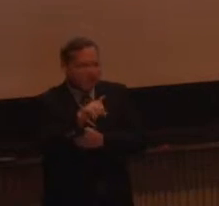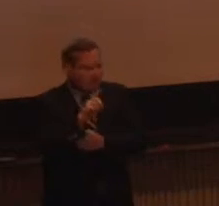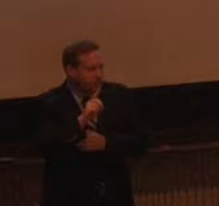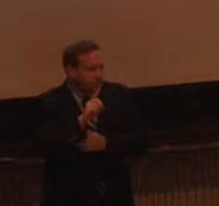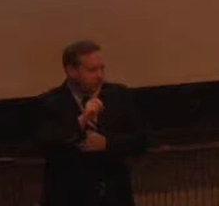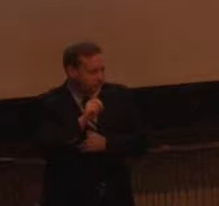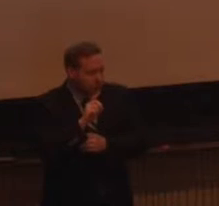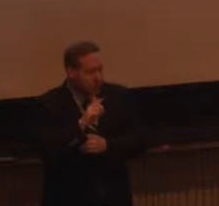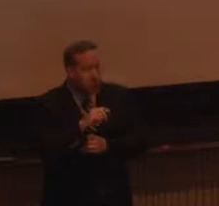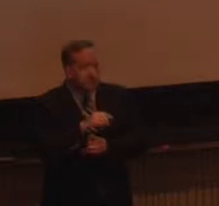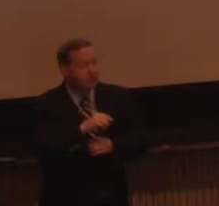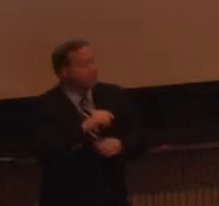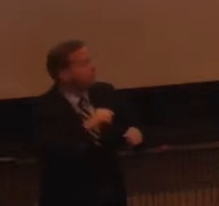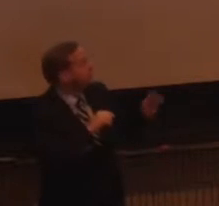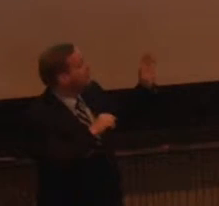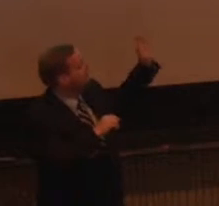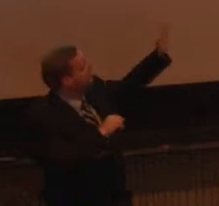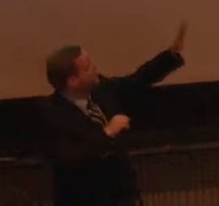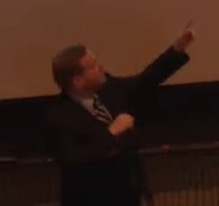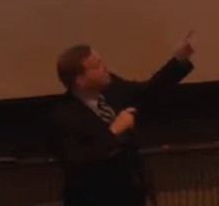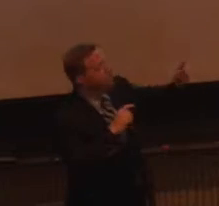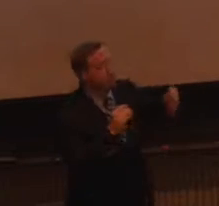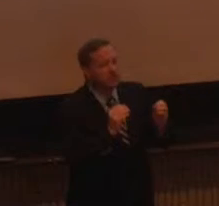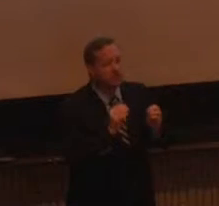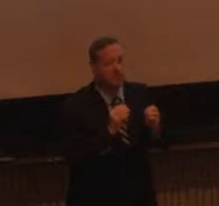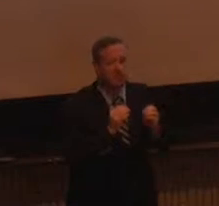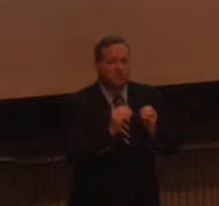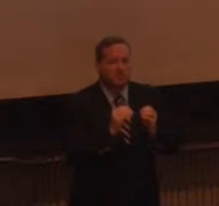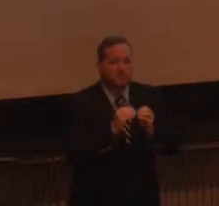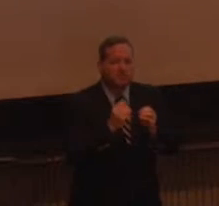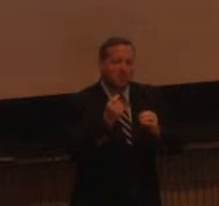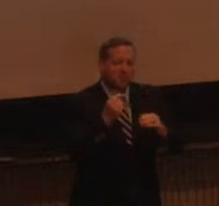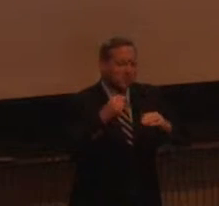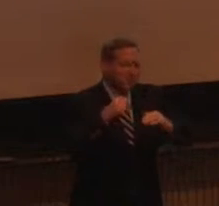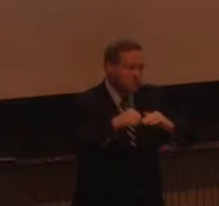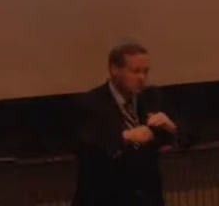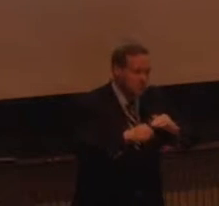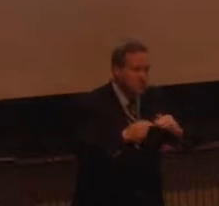Now, there are certainly variations on how much hearing loss different people have.